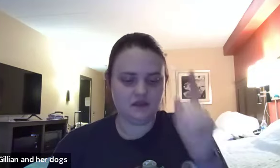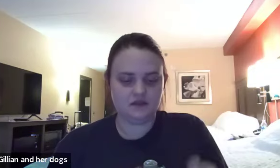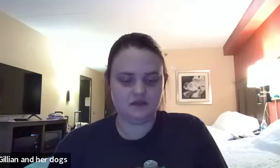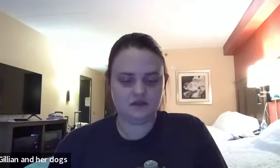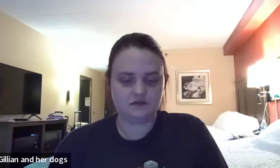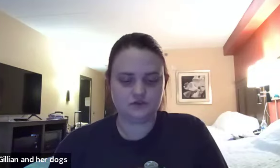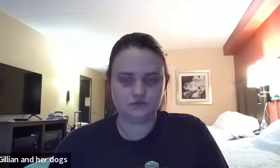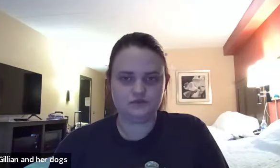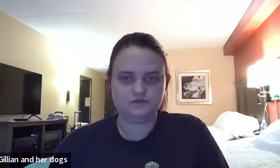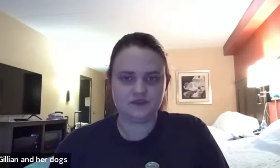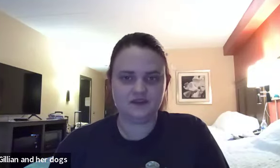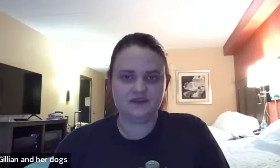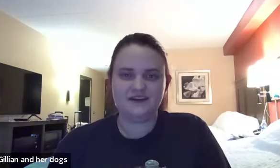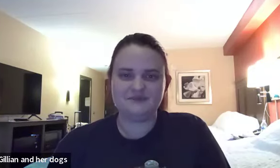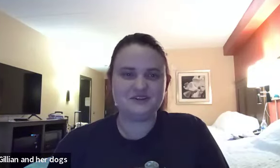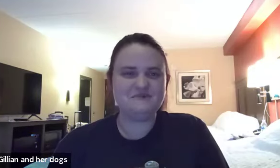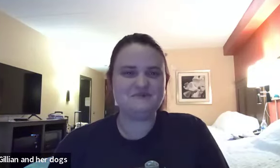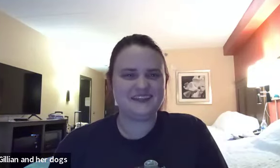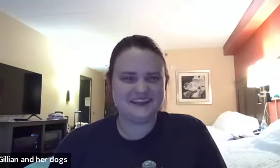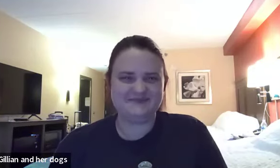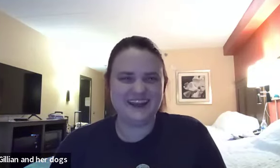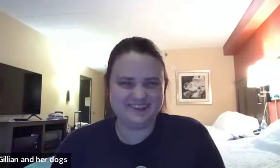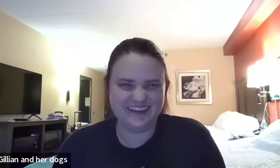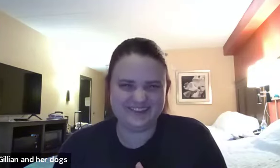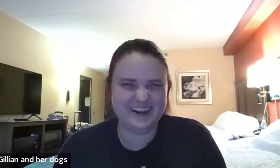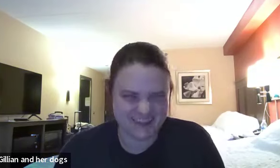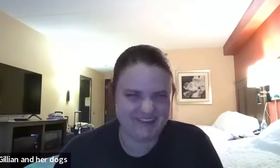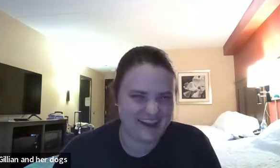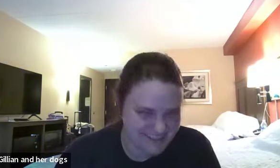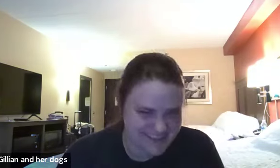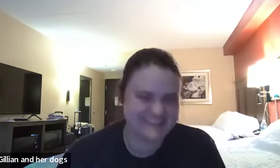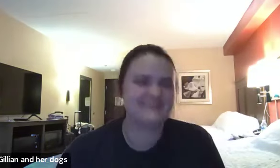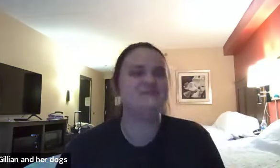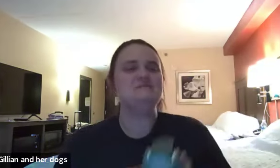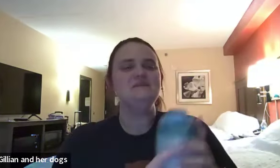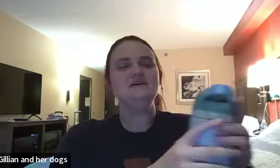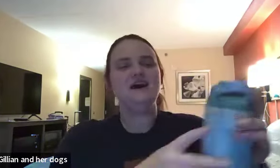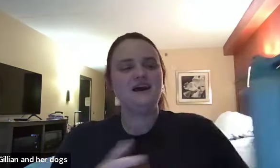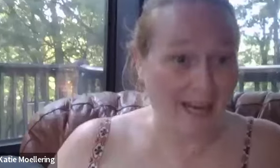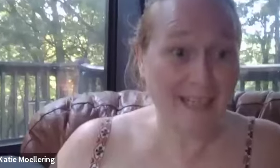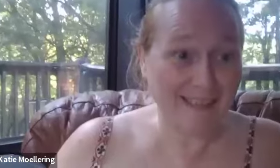And nope. I'm trying to remember, Miss Katie. I'm gonna have to, I'm trying to think of how to even describe it. Can you sign it?